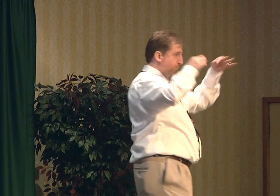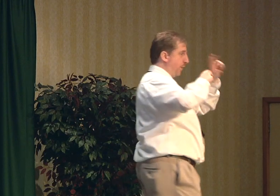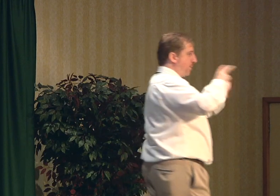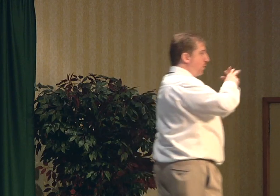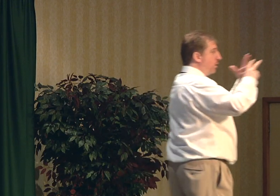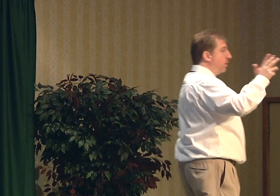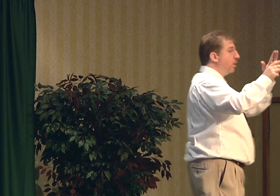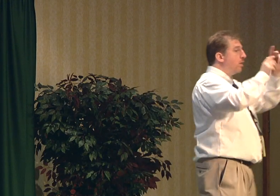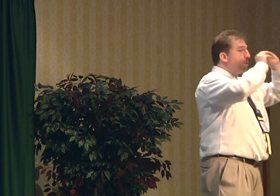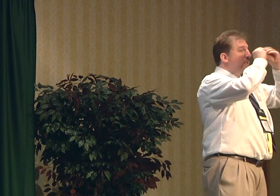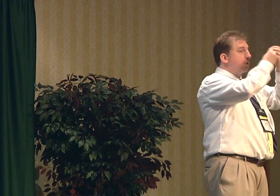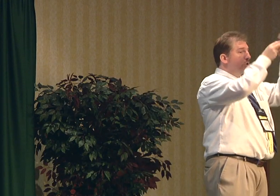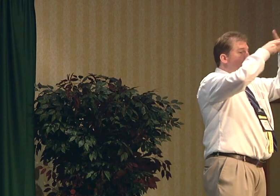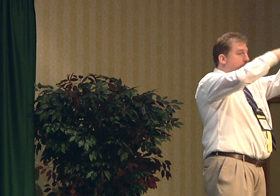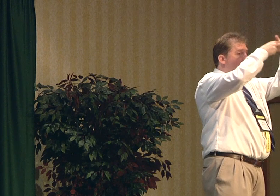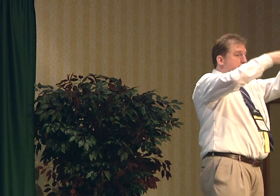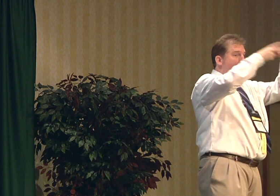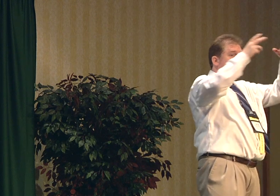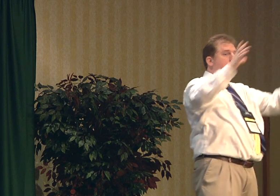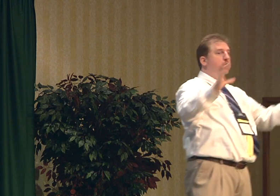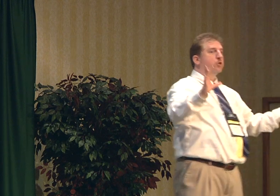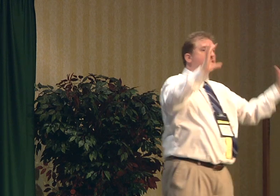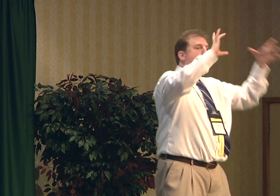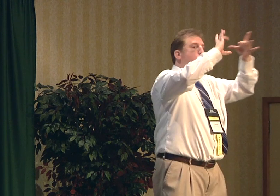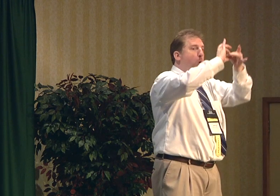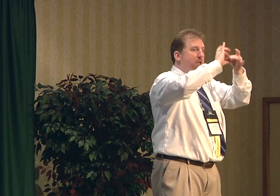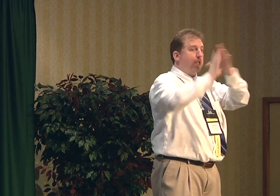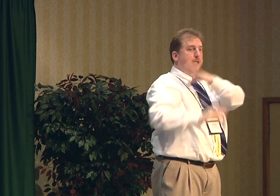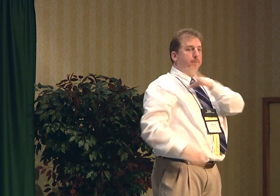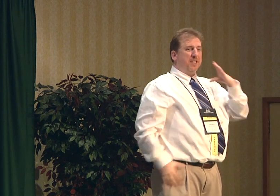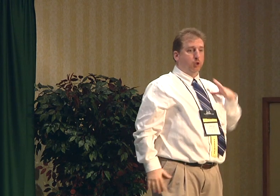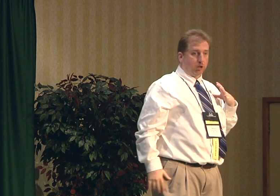Tonight I'd like to share some information about an organization called the Joint Commission.